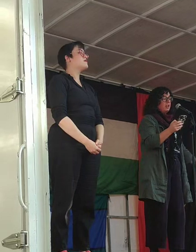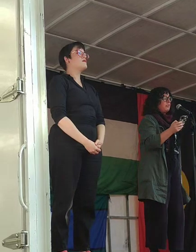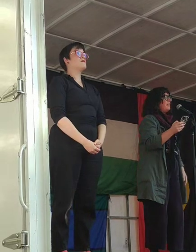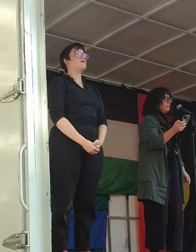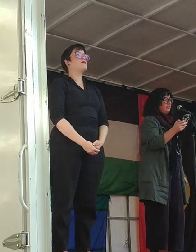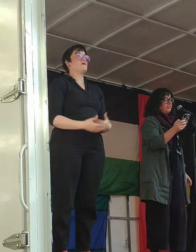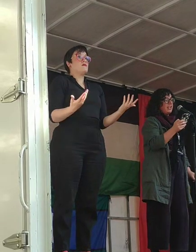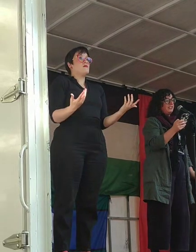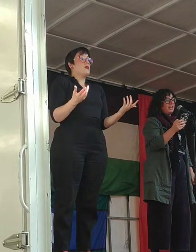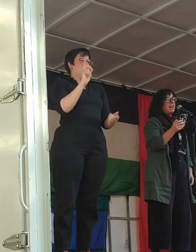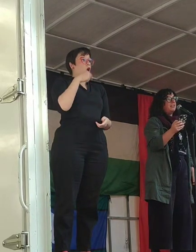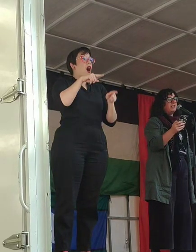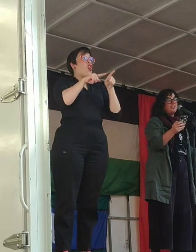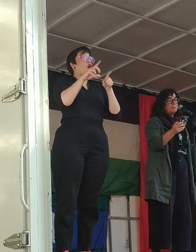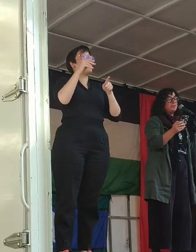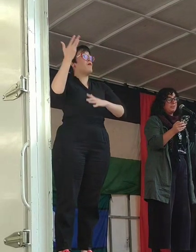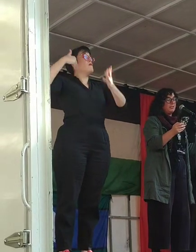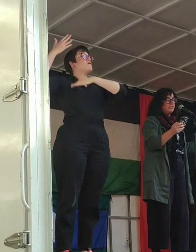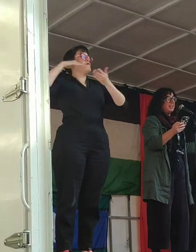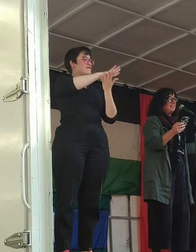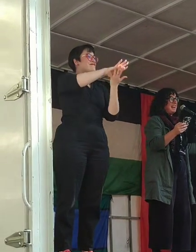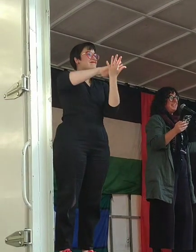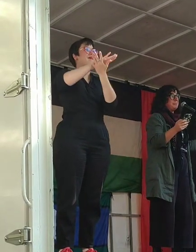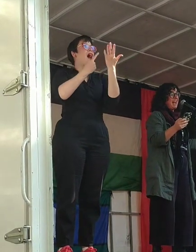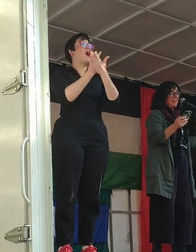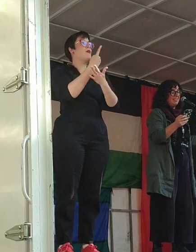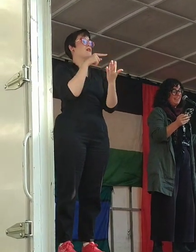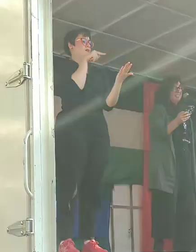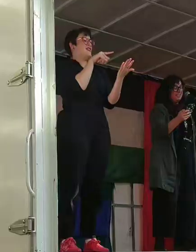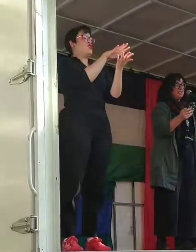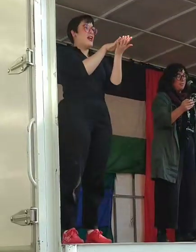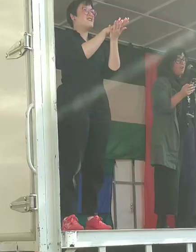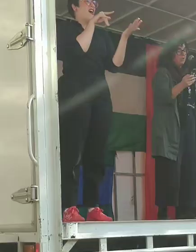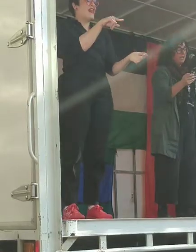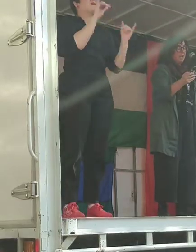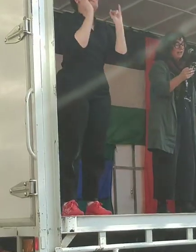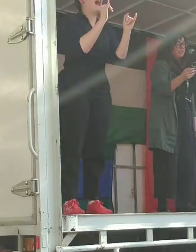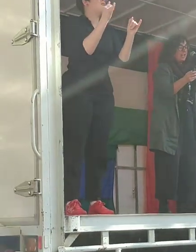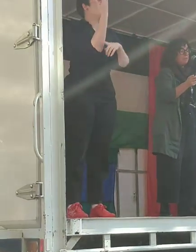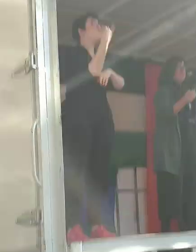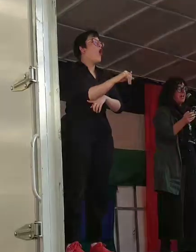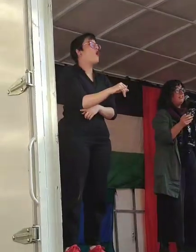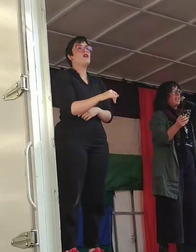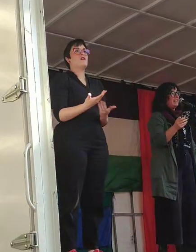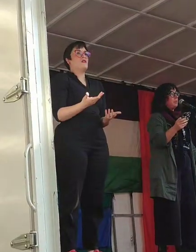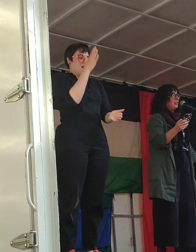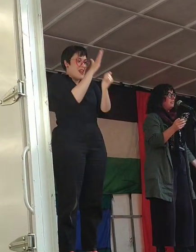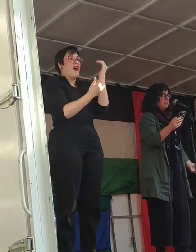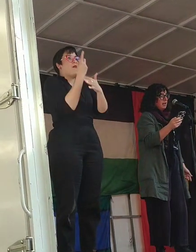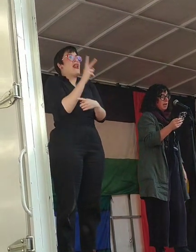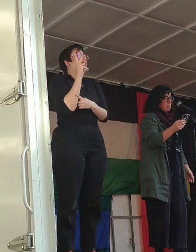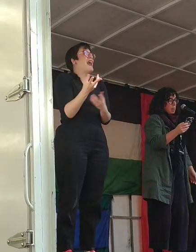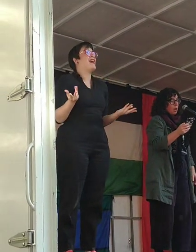This is what I learned from histories of genocide, the simple truth that genocide is bad, that it is wrong, and it should never be done